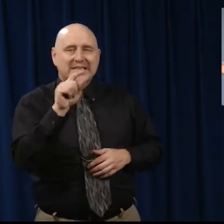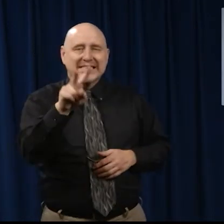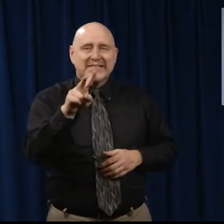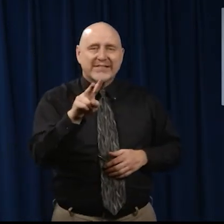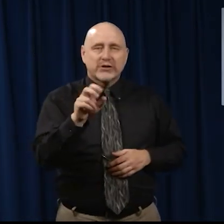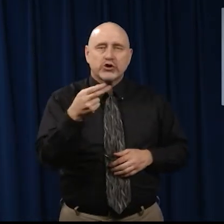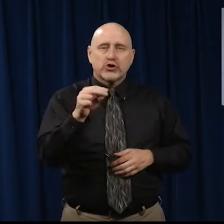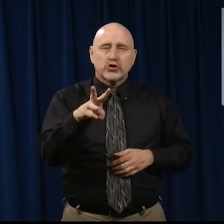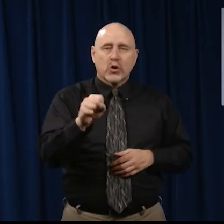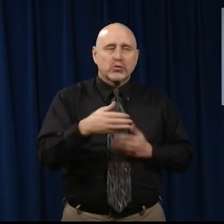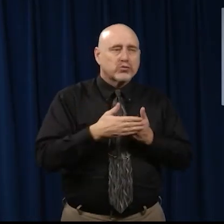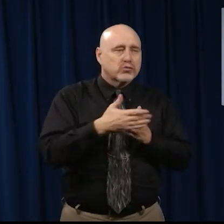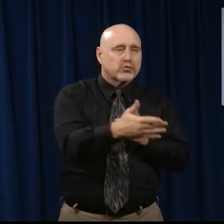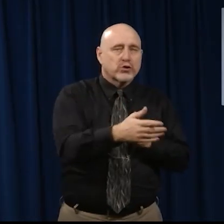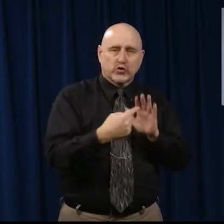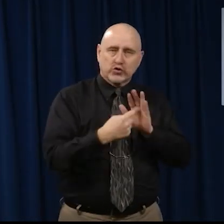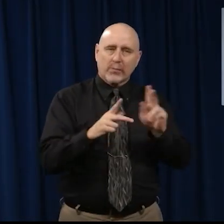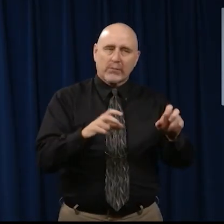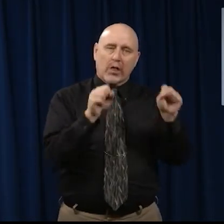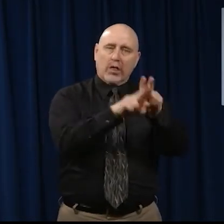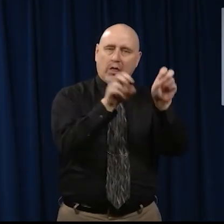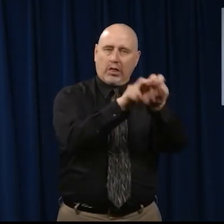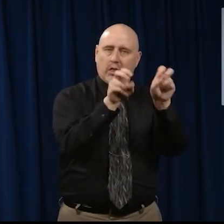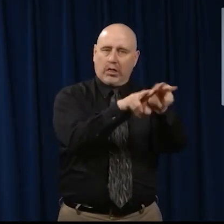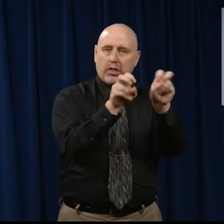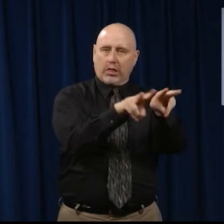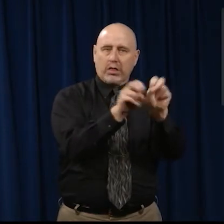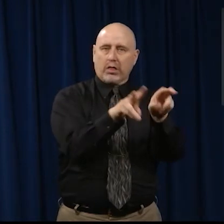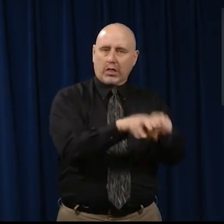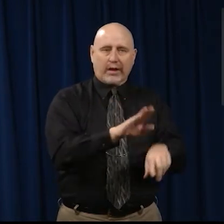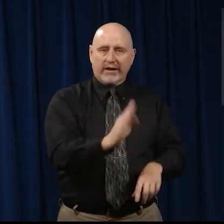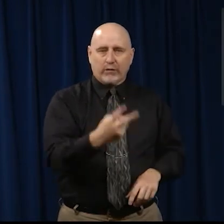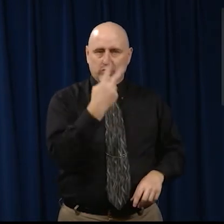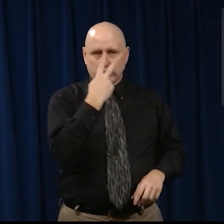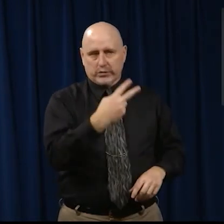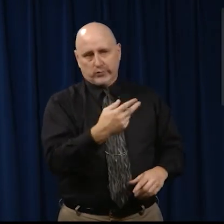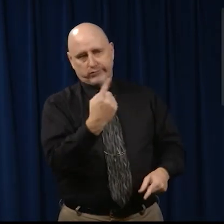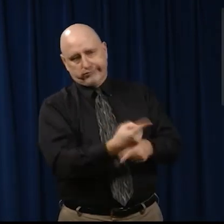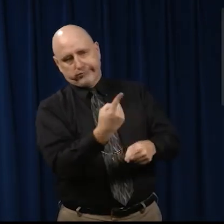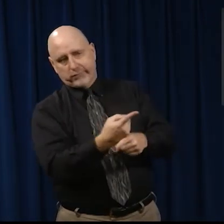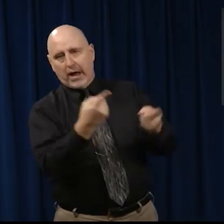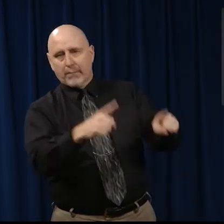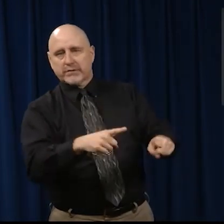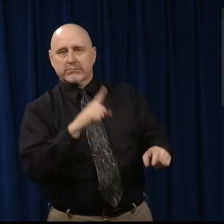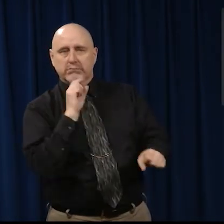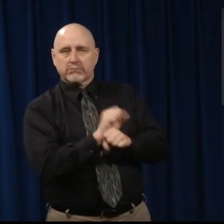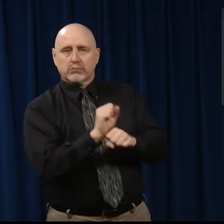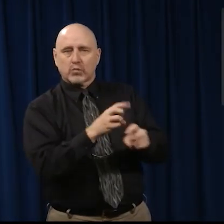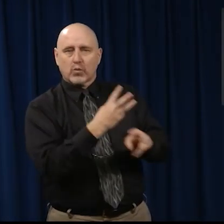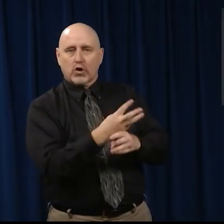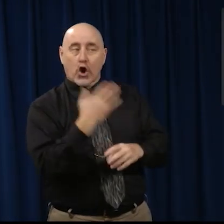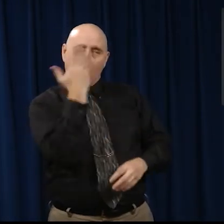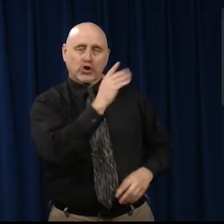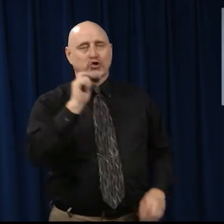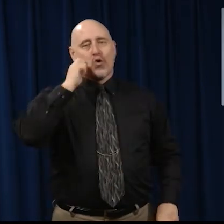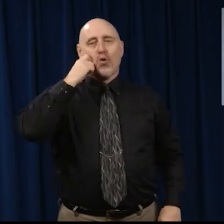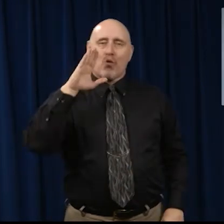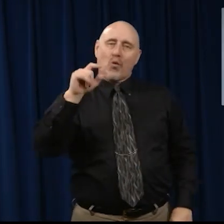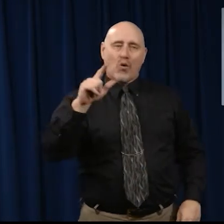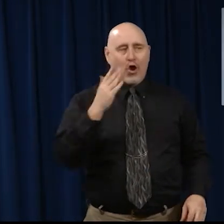television programs for the next 5 or 10 years that show people hopping in bed together and never show the realistic consequences of that, making it look cool